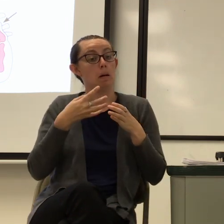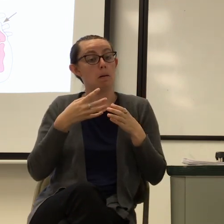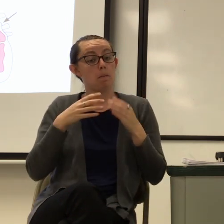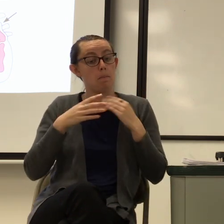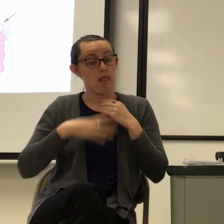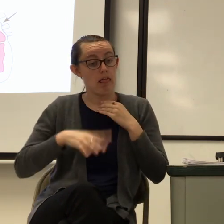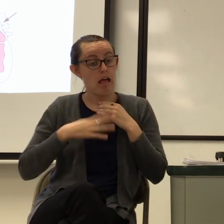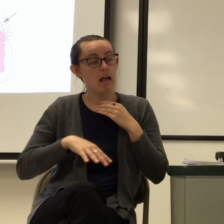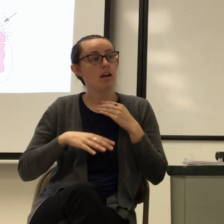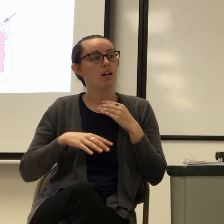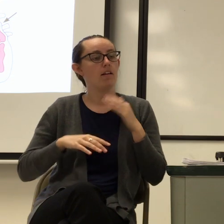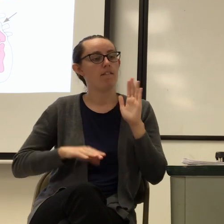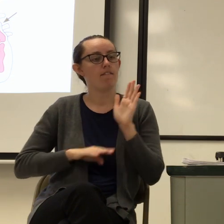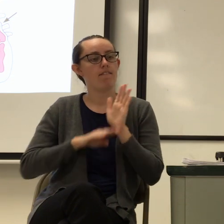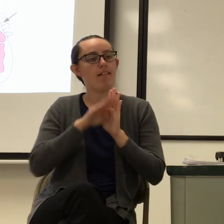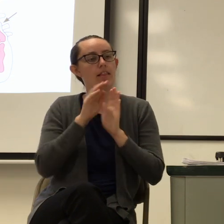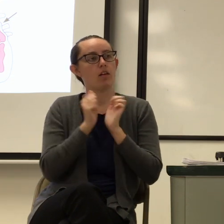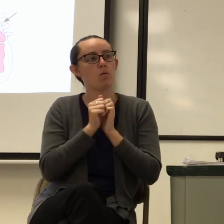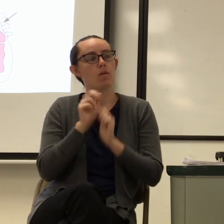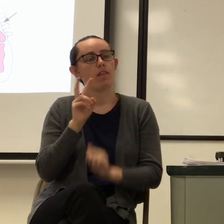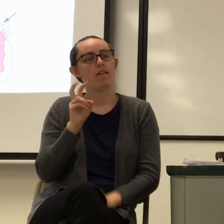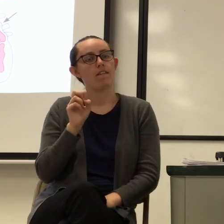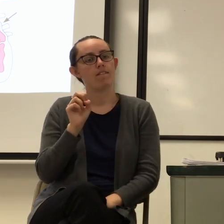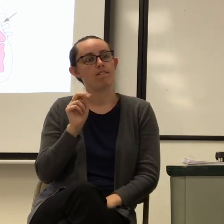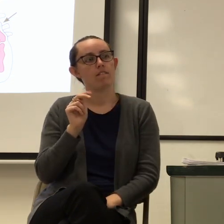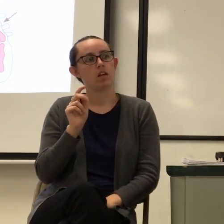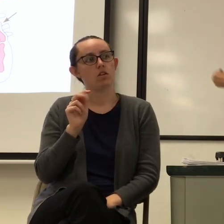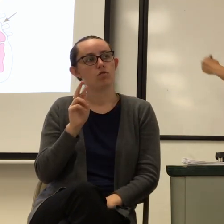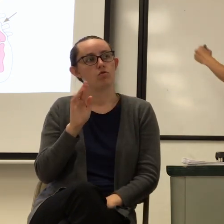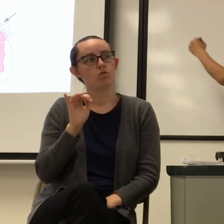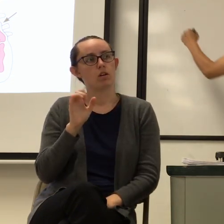Okay. The ventricles are definitely in diastole.